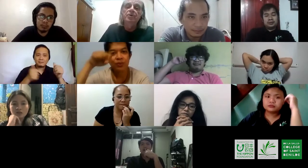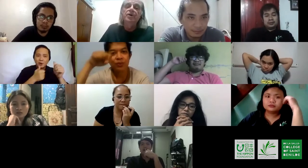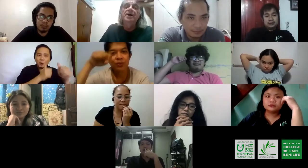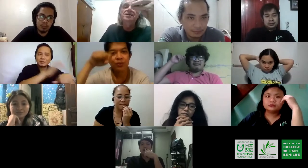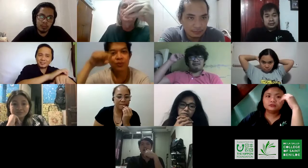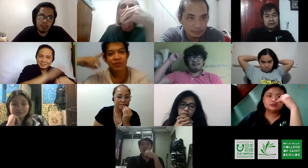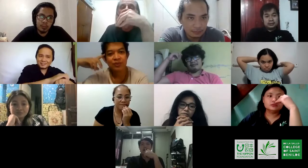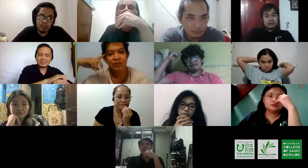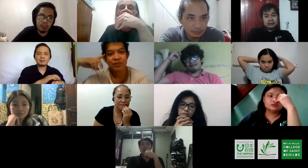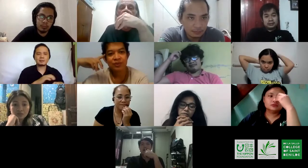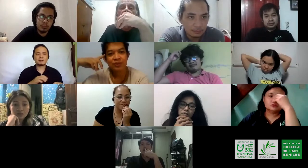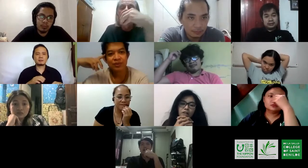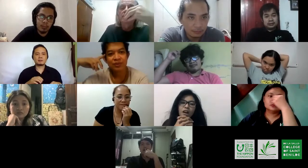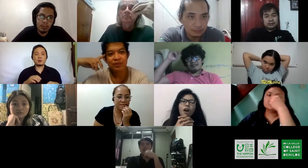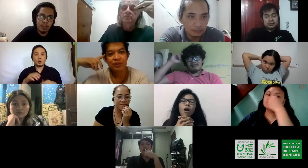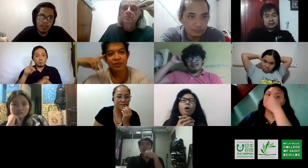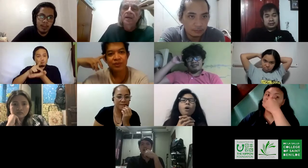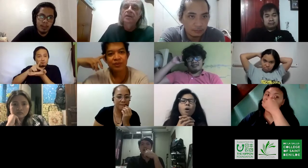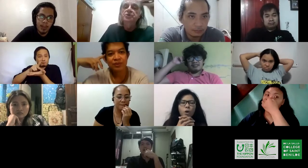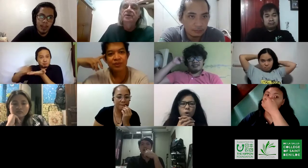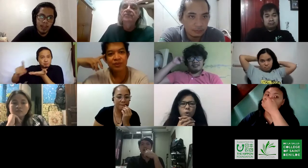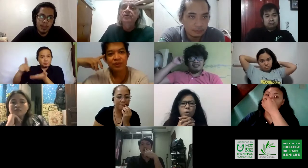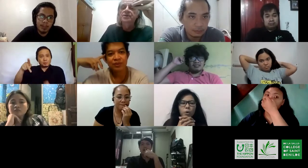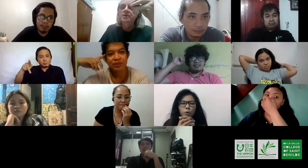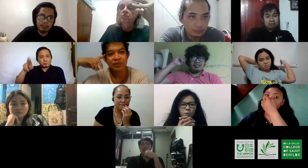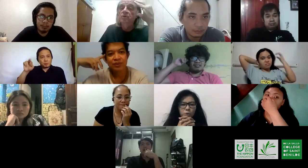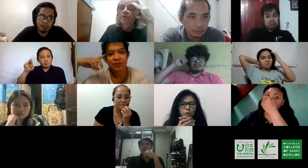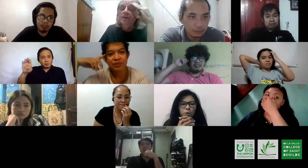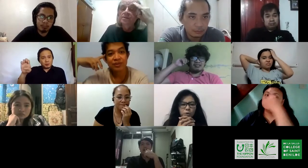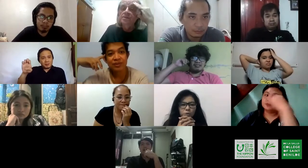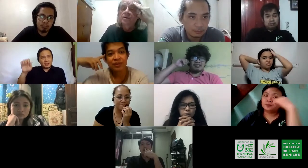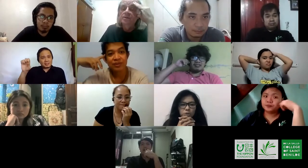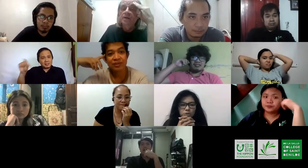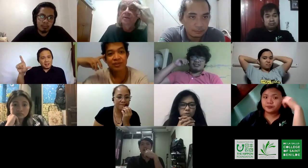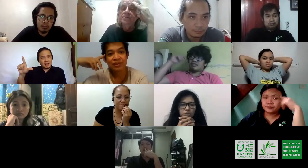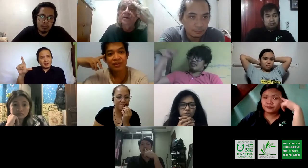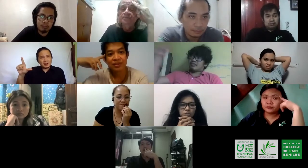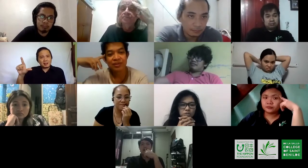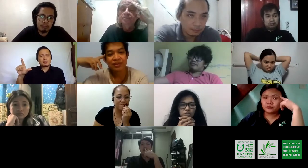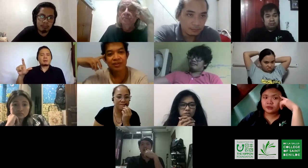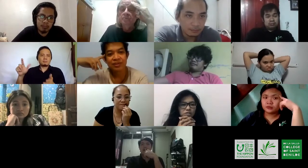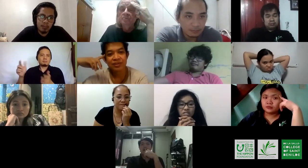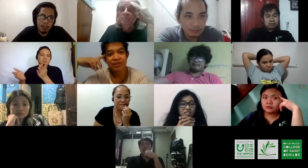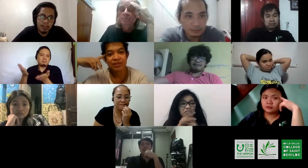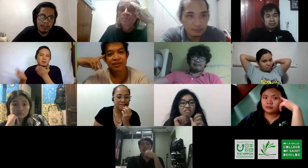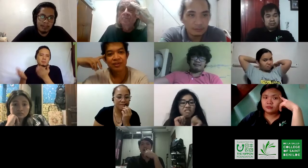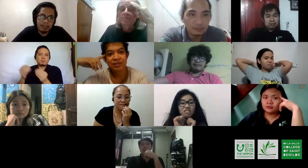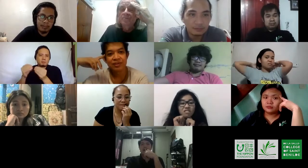using pure ASL without English influence, it would have been easier to understand.